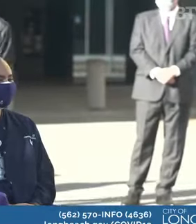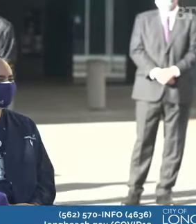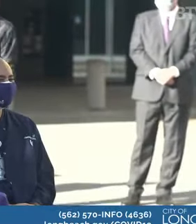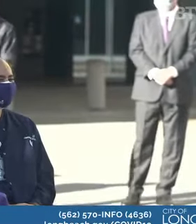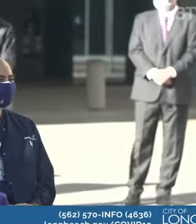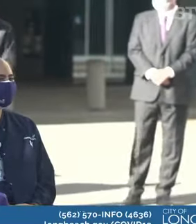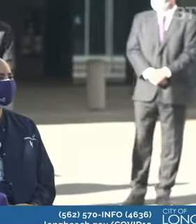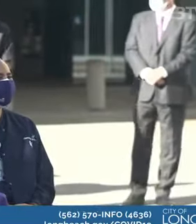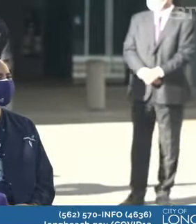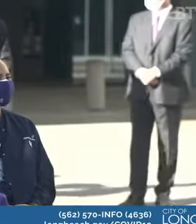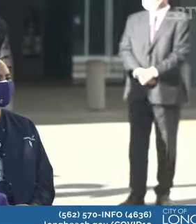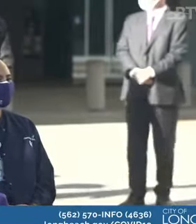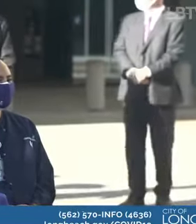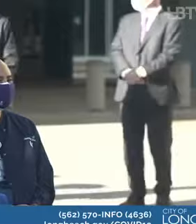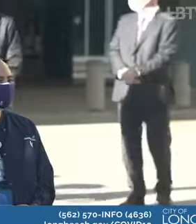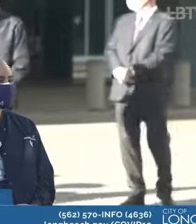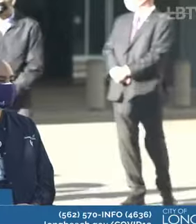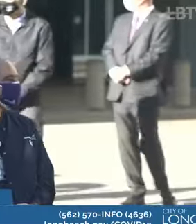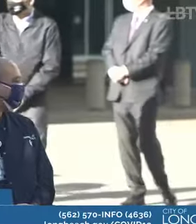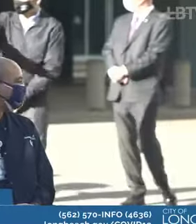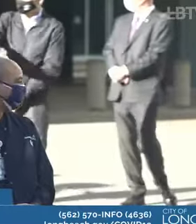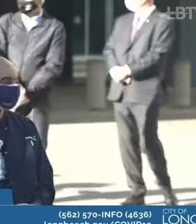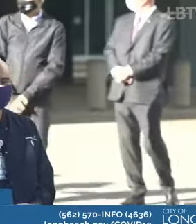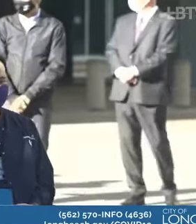Go ahead.